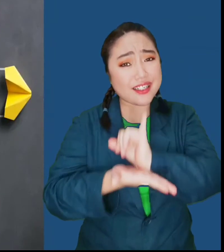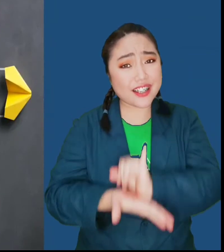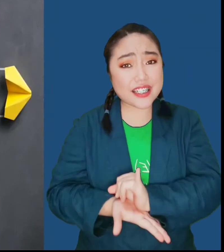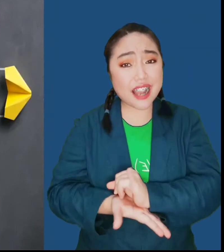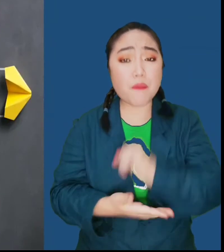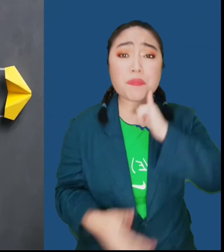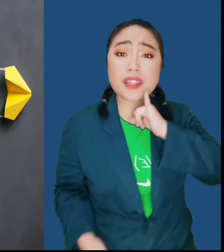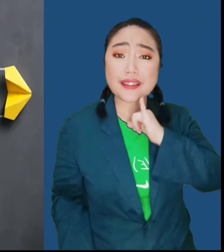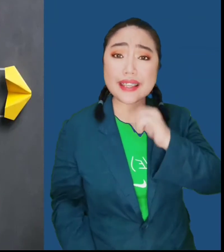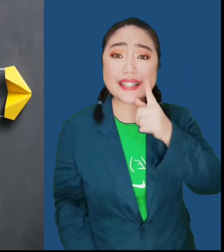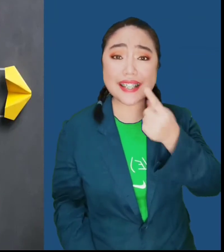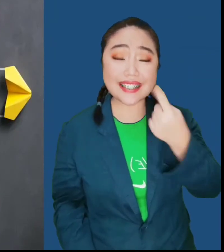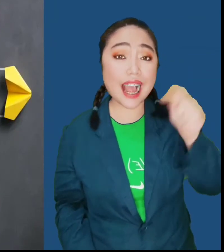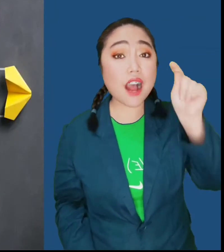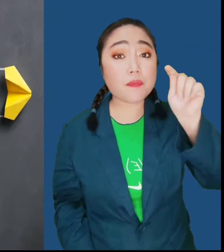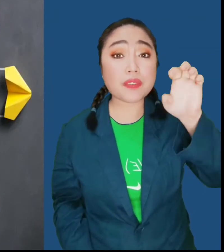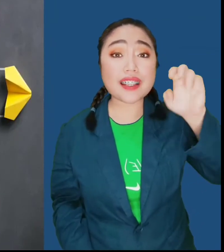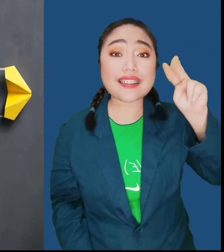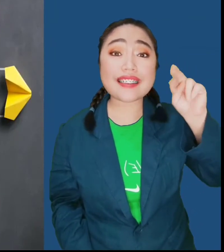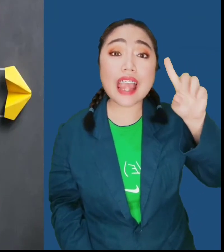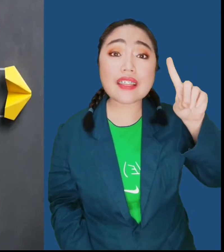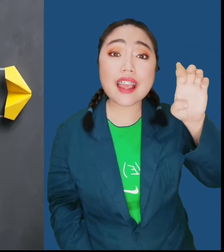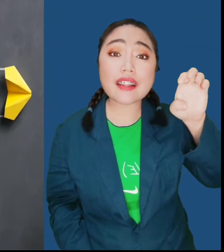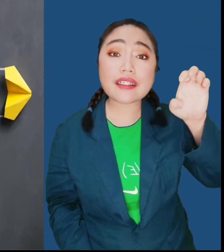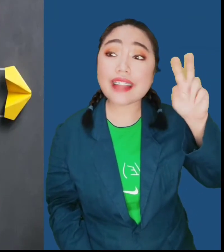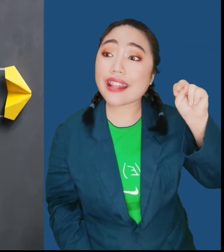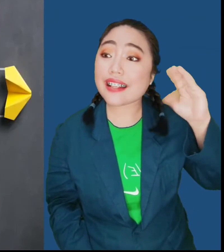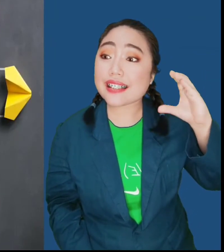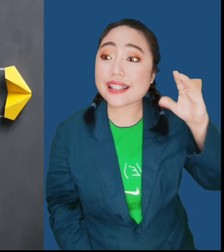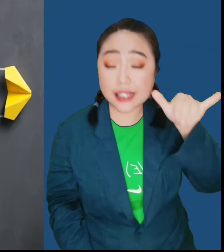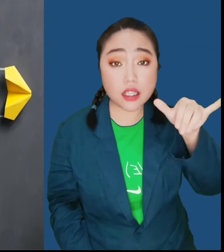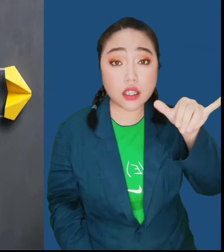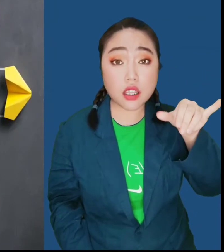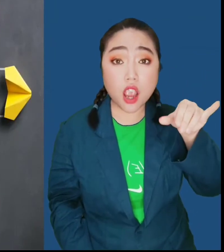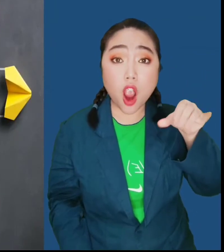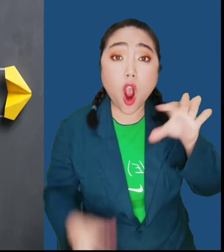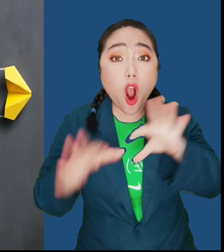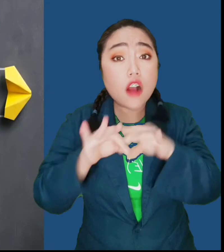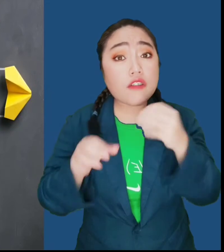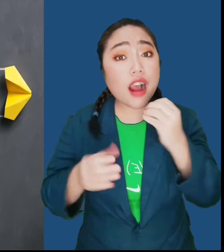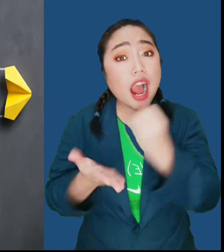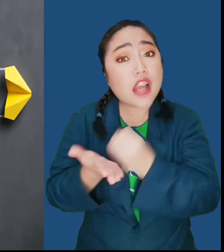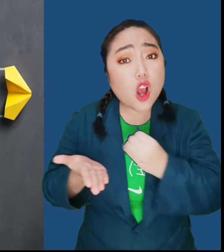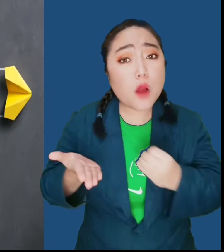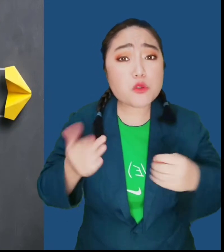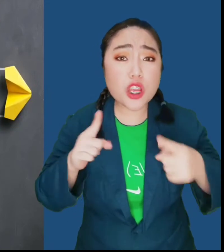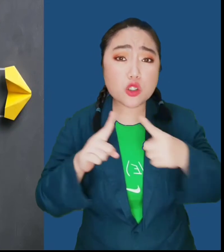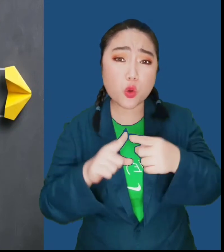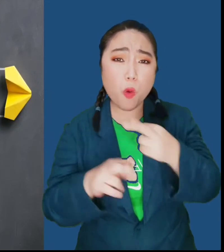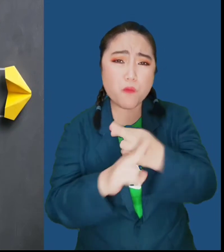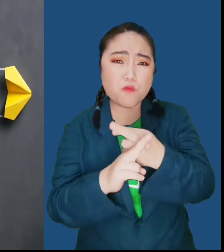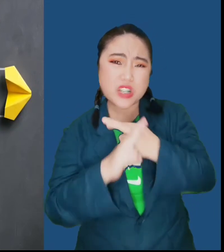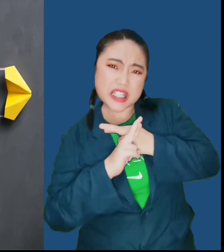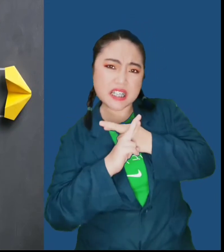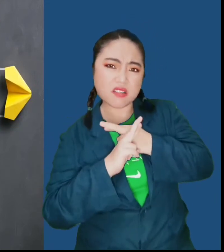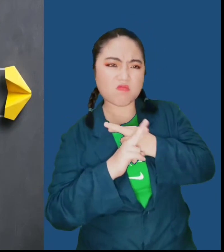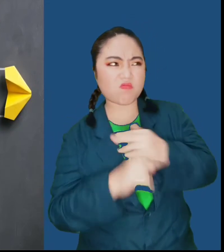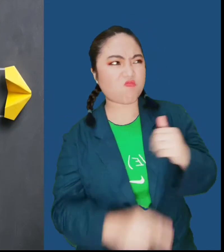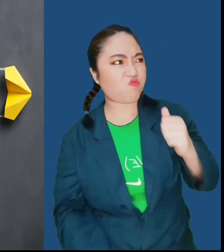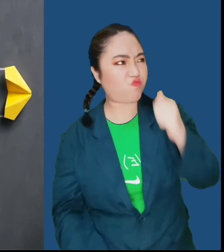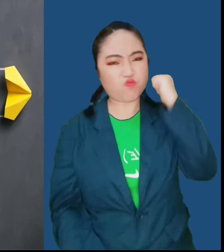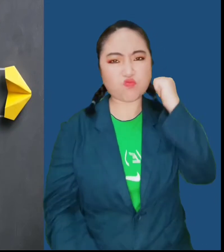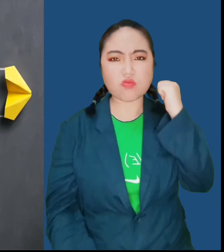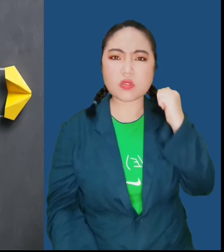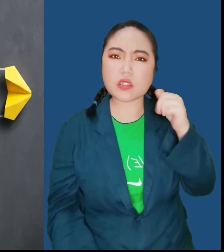Inertia is the tendency of an object to resist